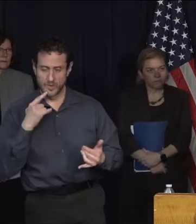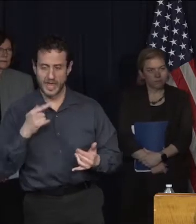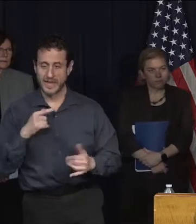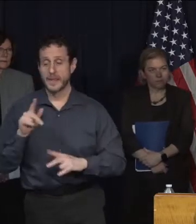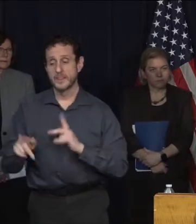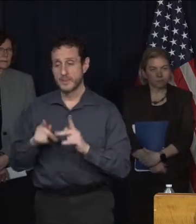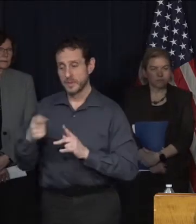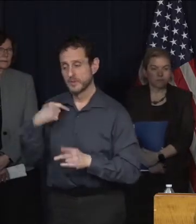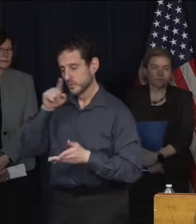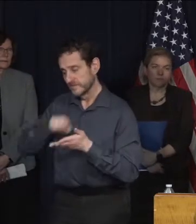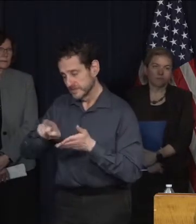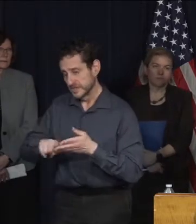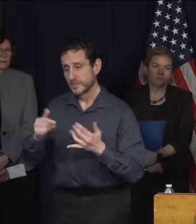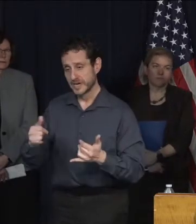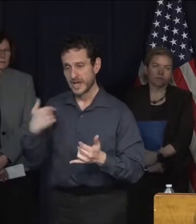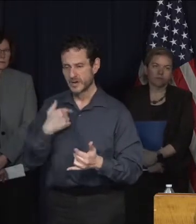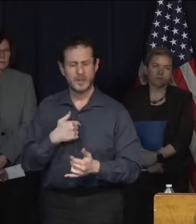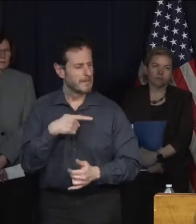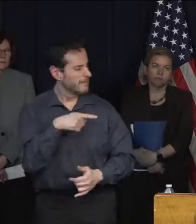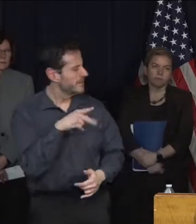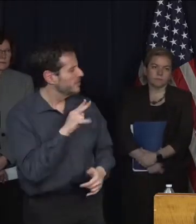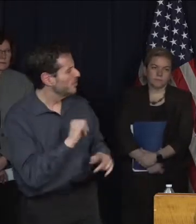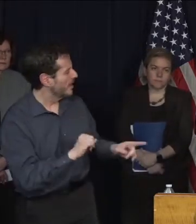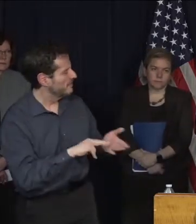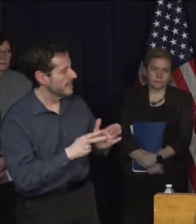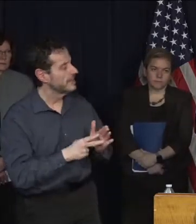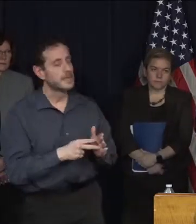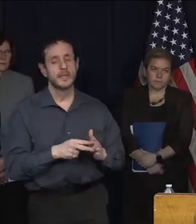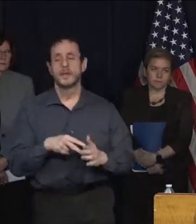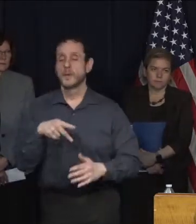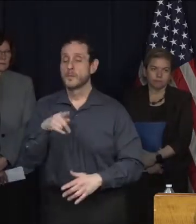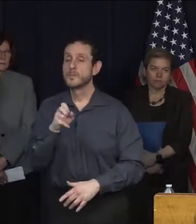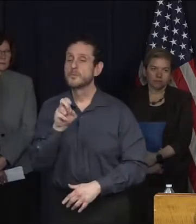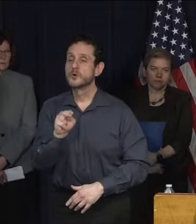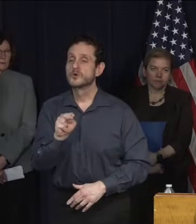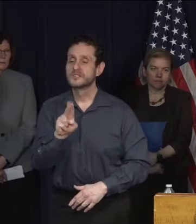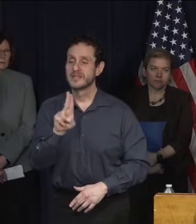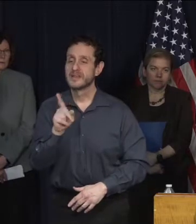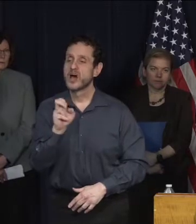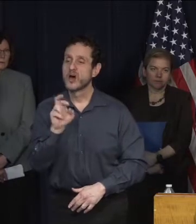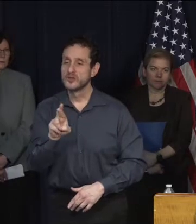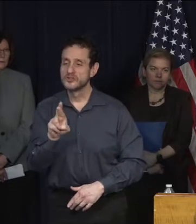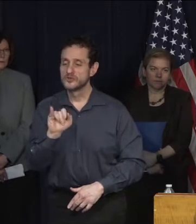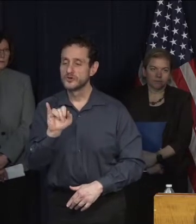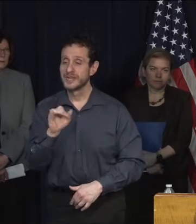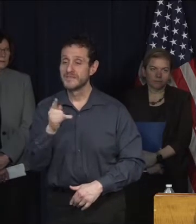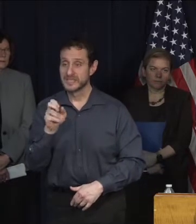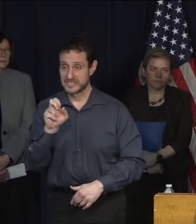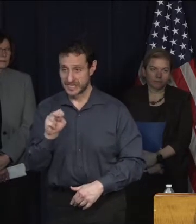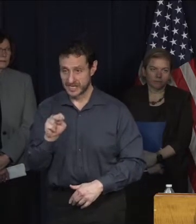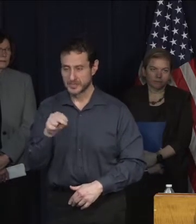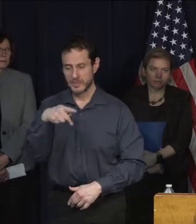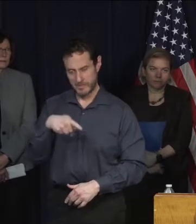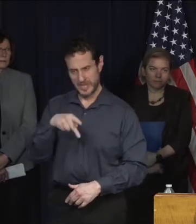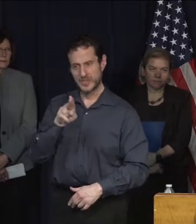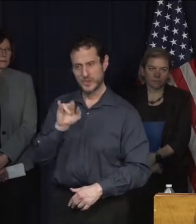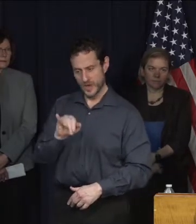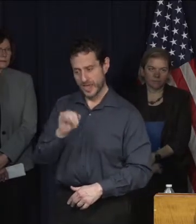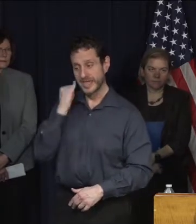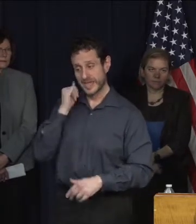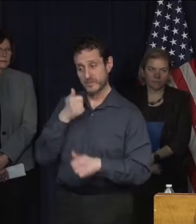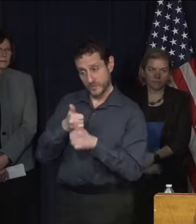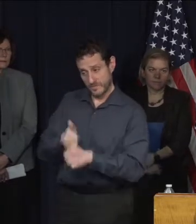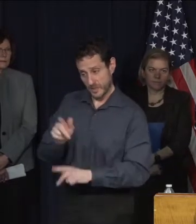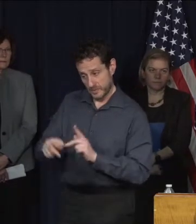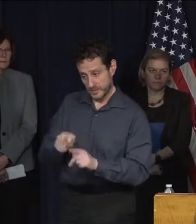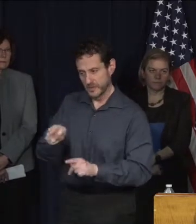come out of that, we are covered. But we're also doing, the person's under investigation. So if any of the people that we are following develop fever or